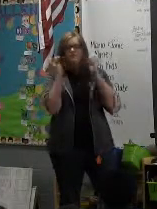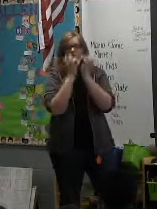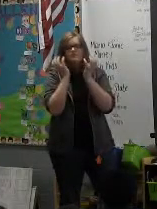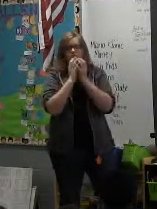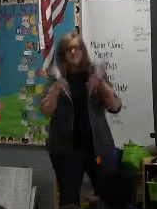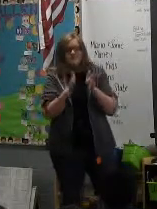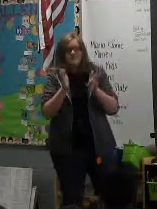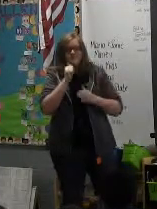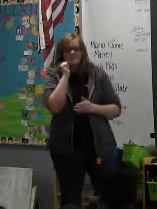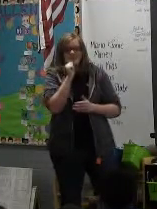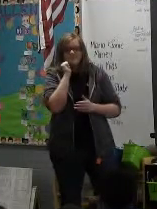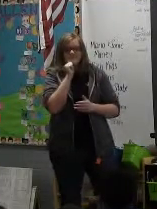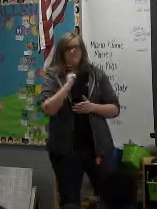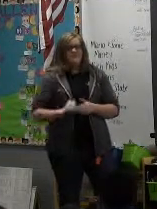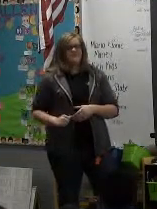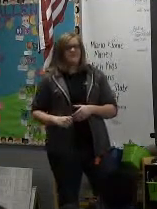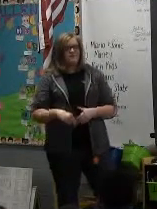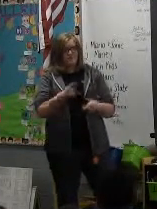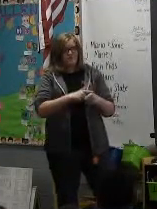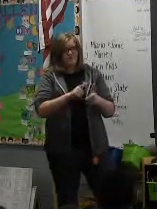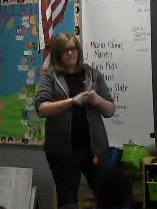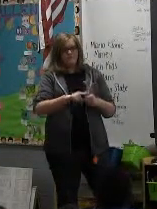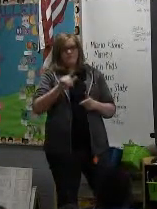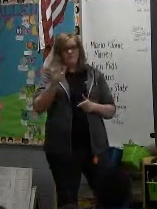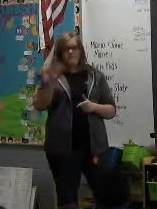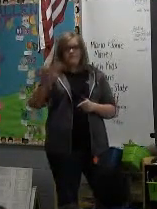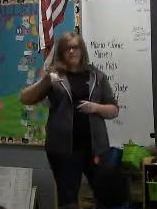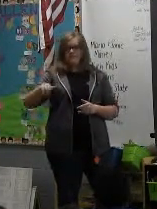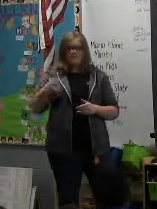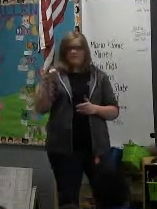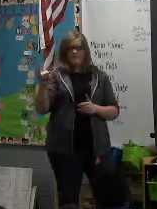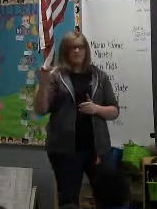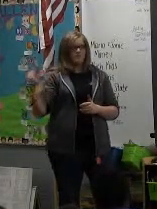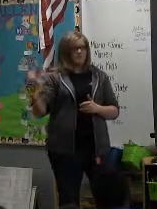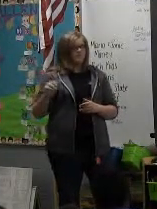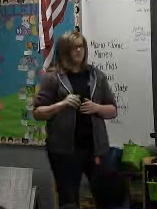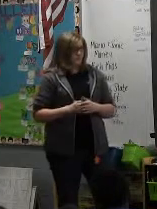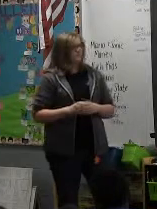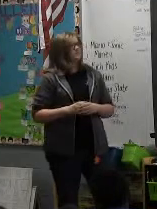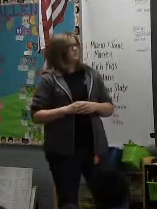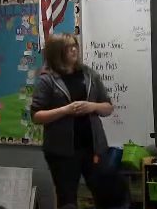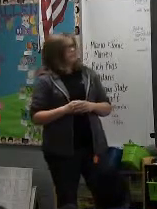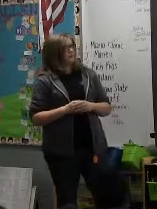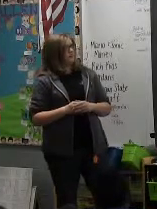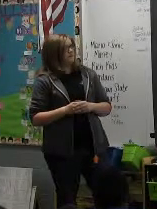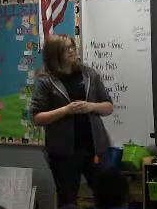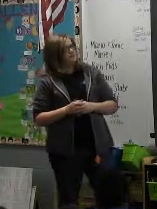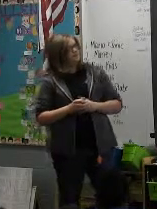the bearded little girl. And then there was Jay.